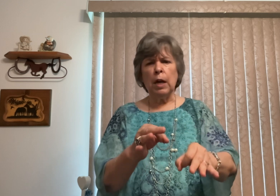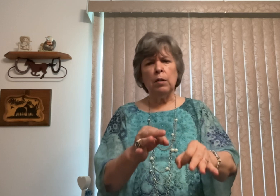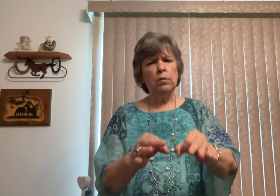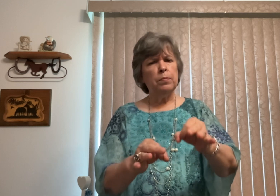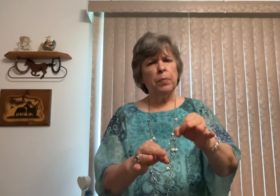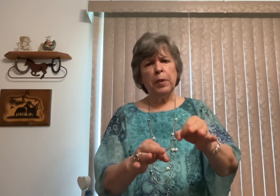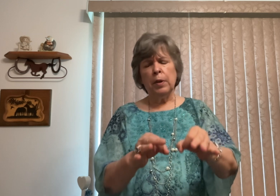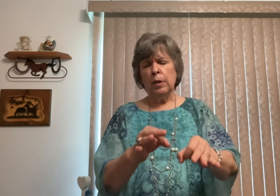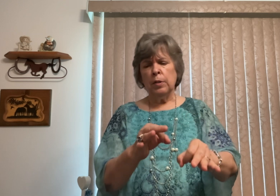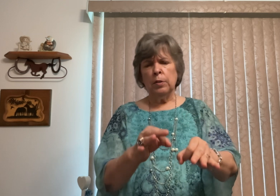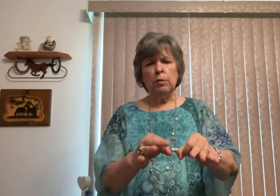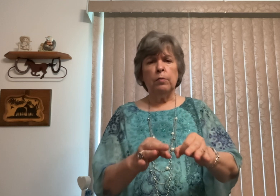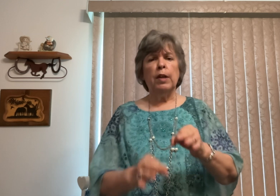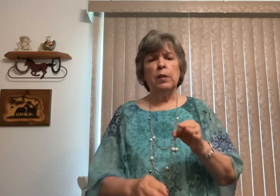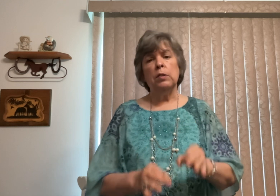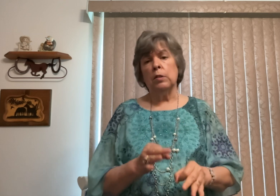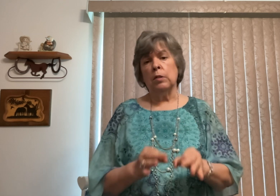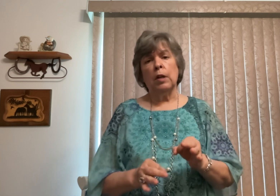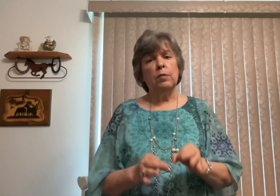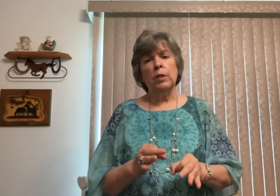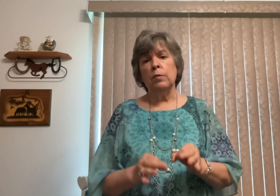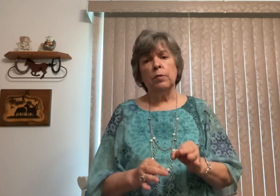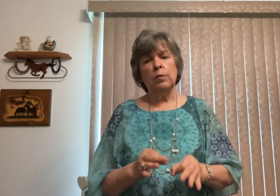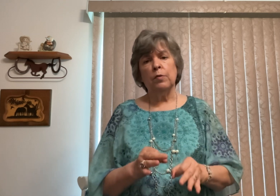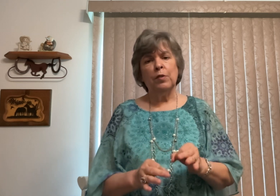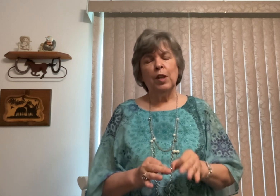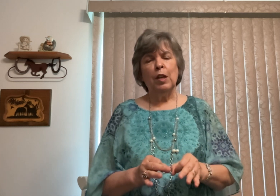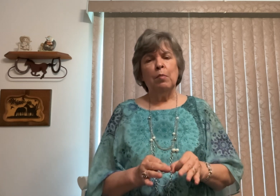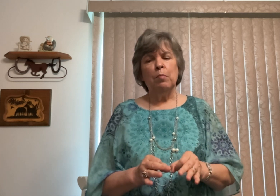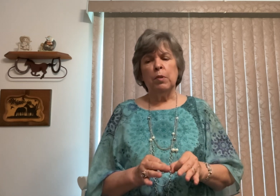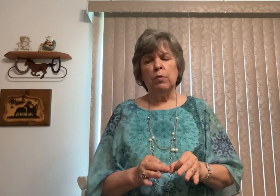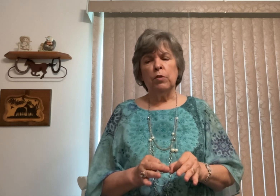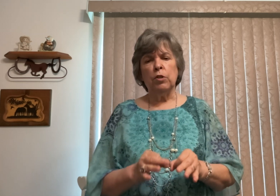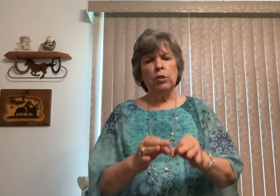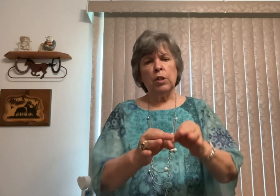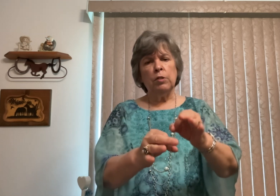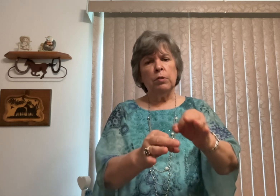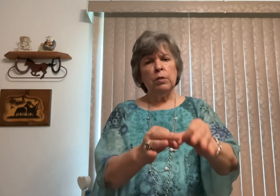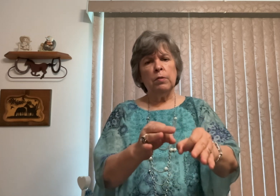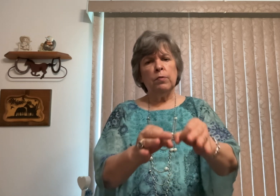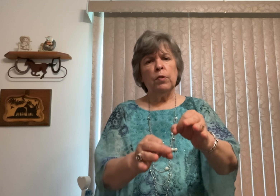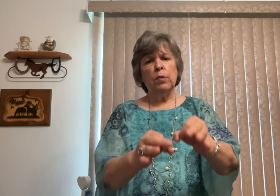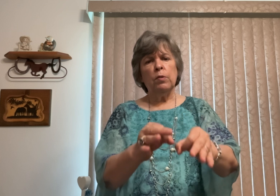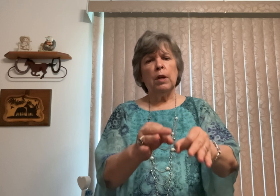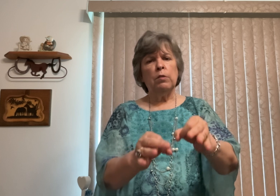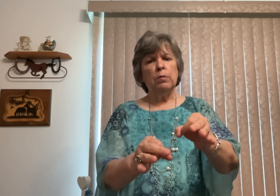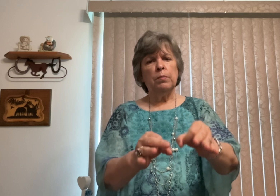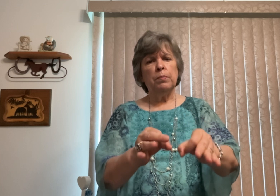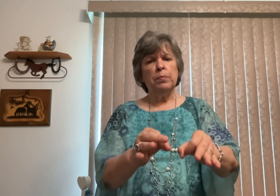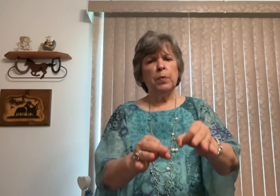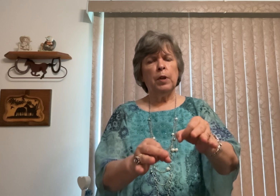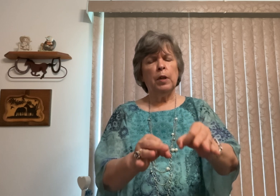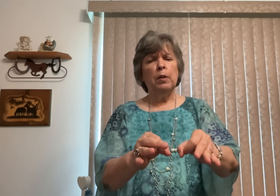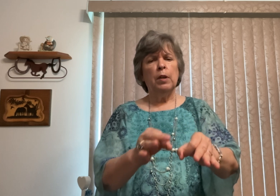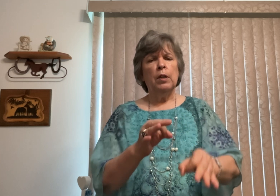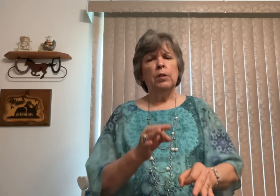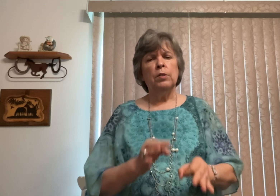out. So, in fact, this is the sign for if. But for judge, I do it farther out. Okay? So,